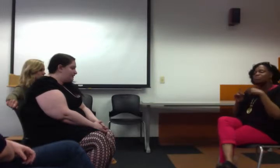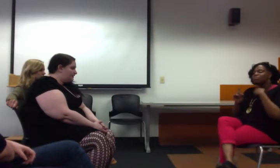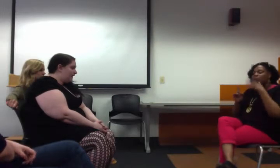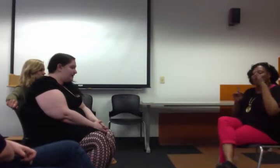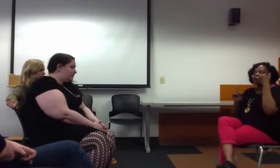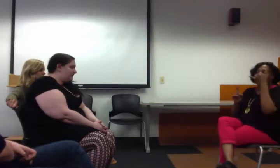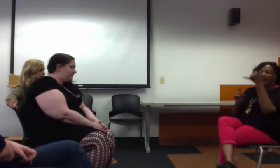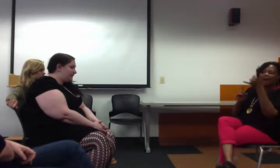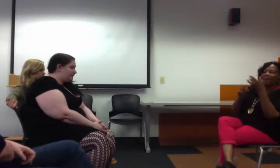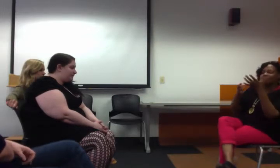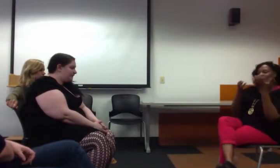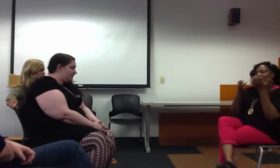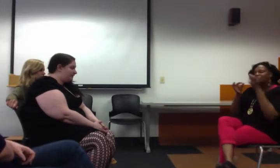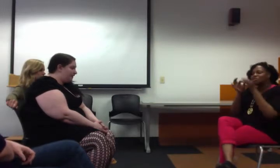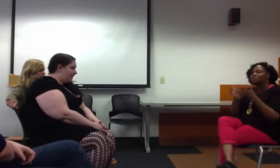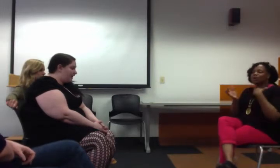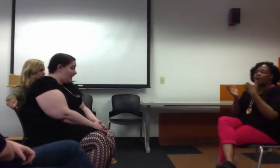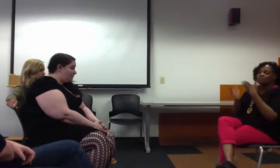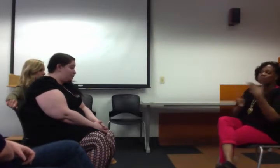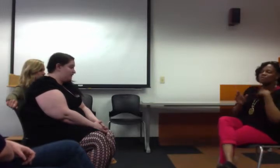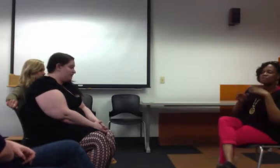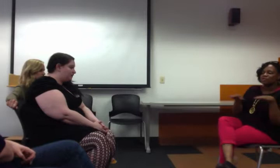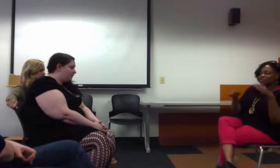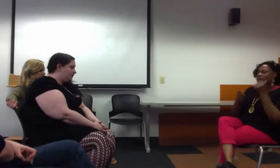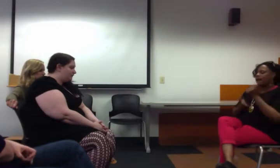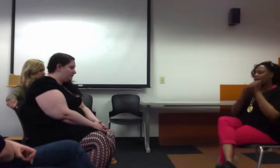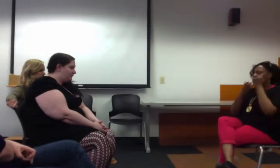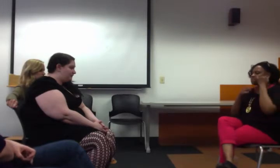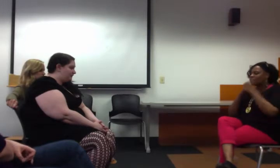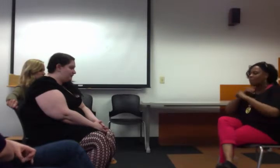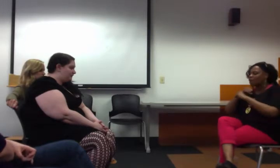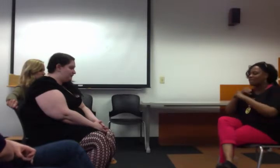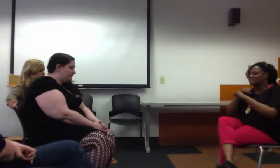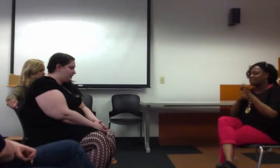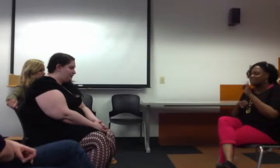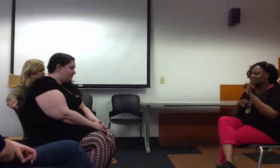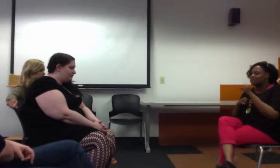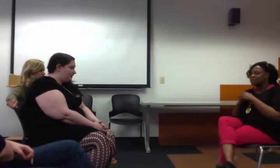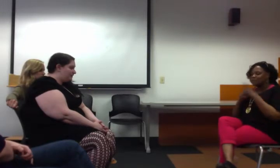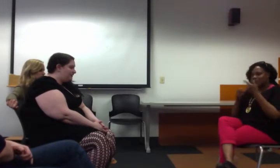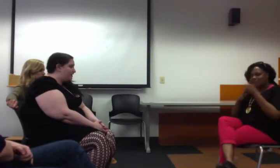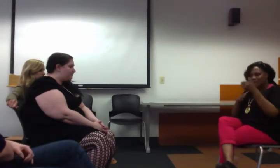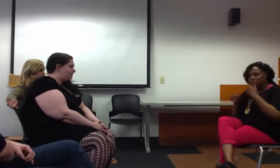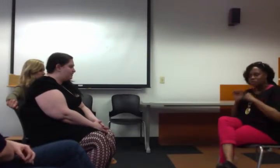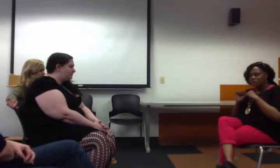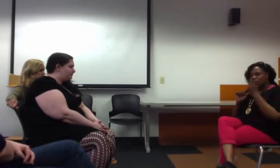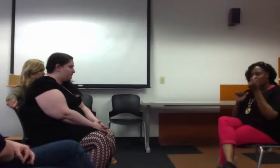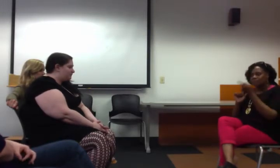I didn't know about that one, but I would love to call and maybe get.